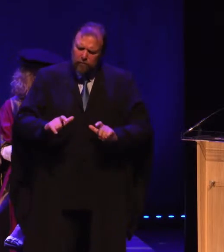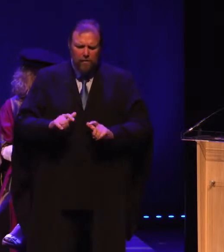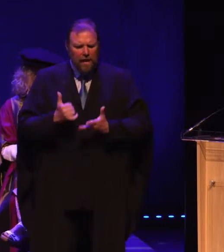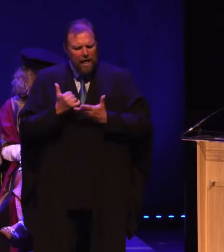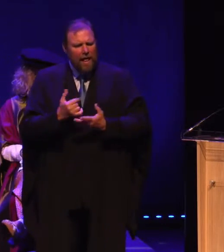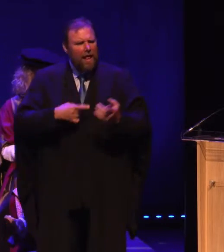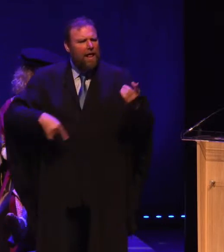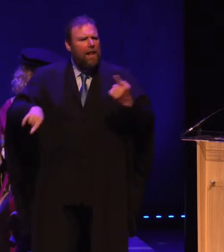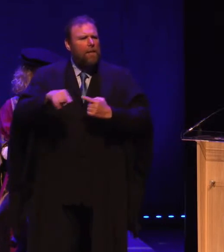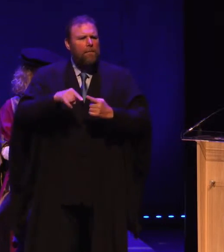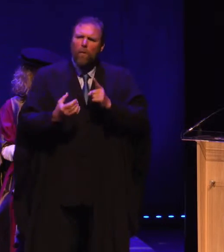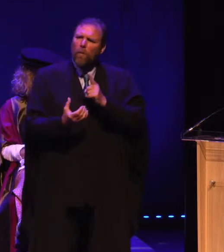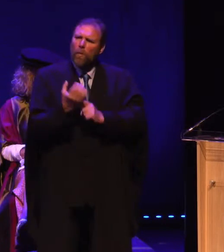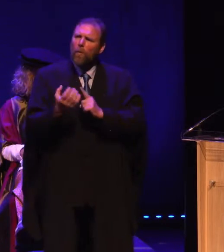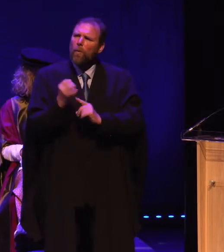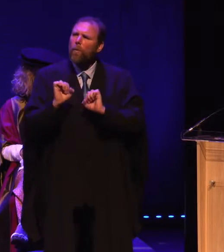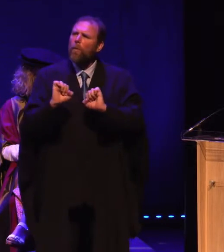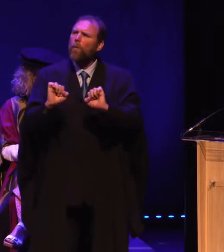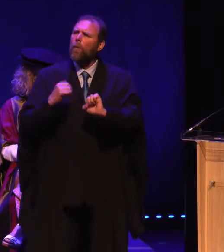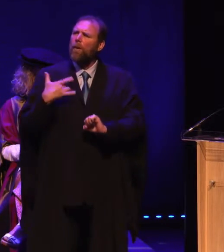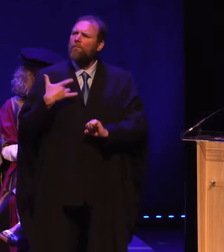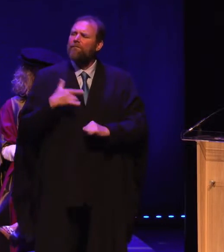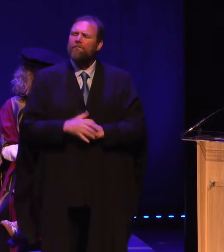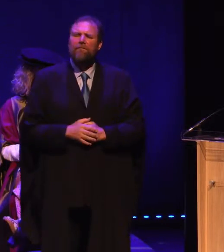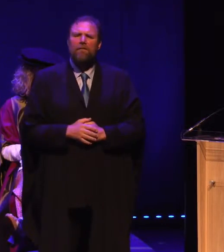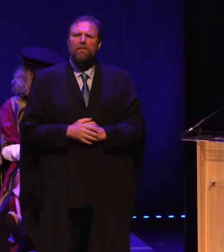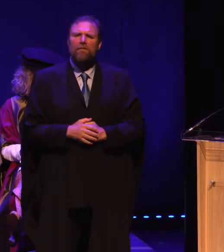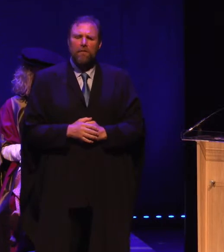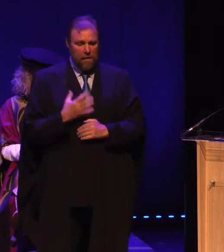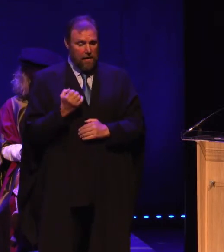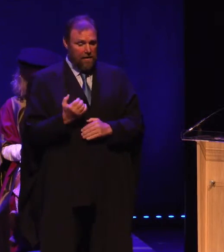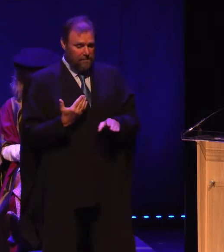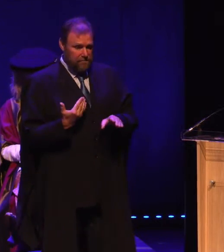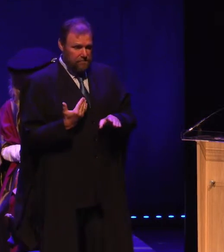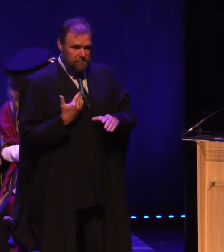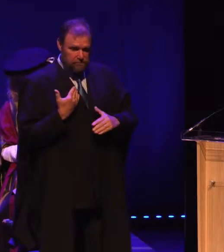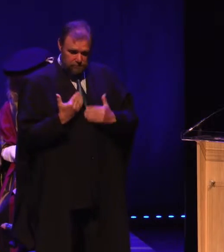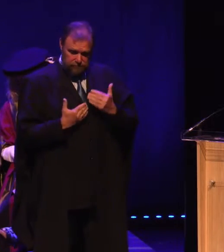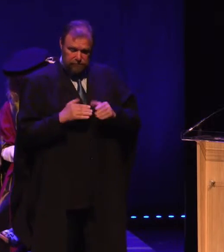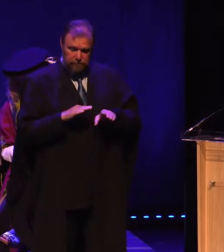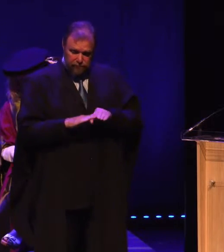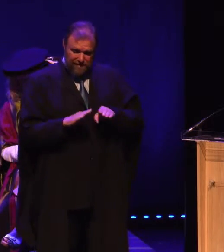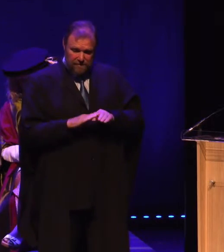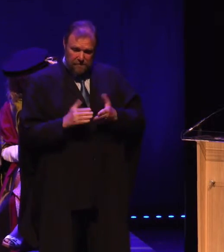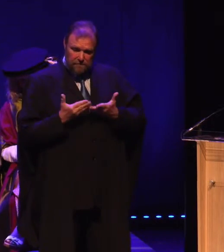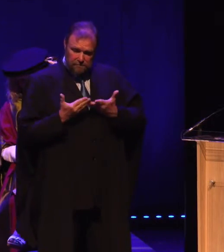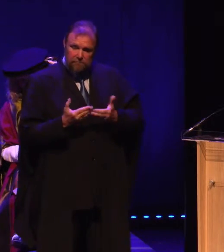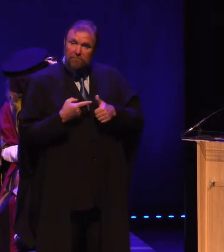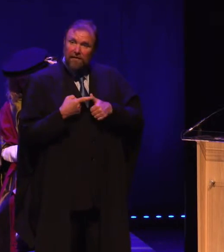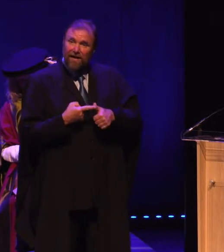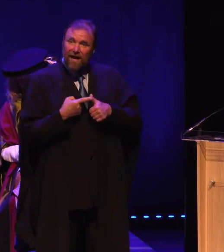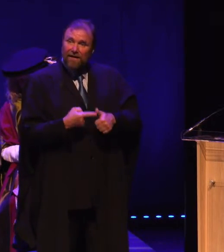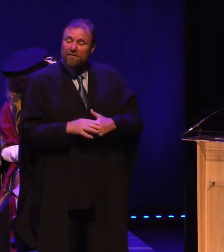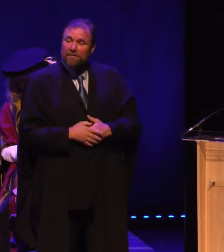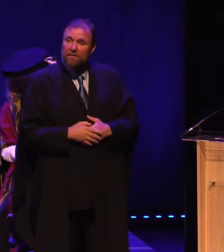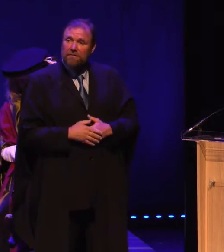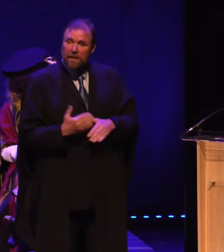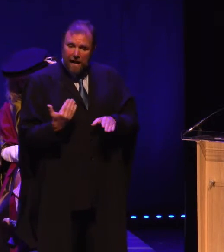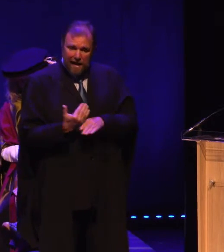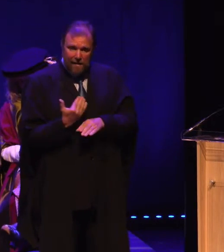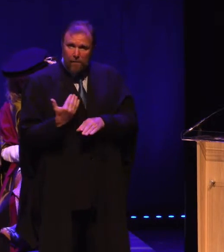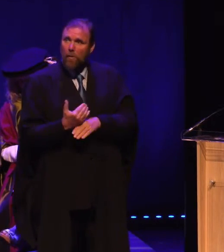success of your life. We do offer practical advice on employability,